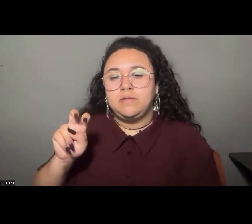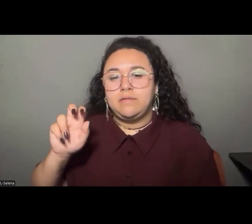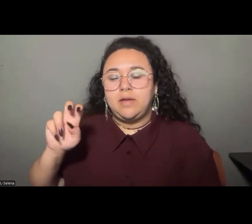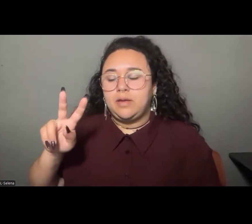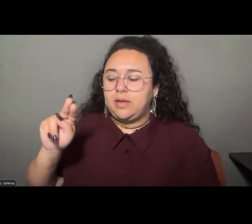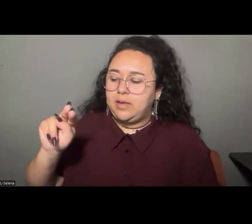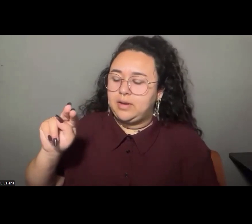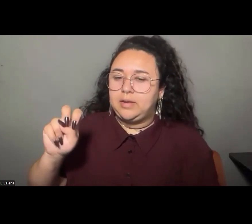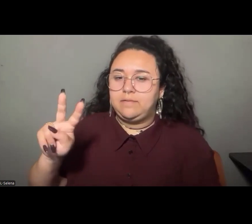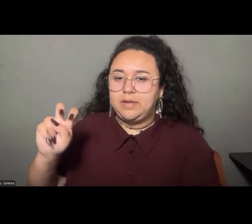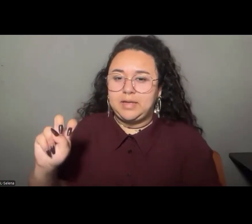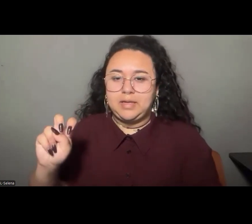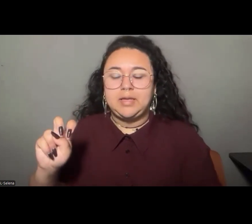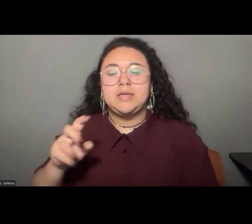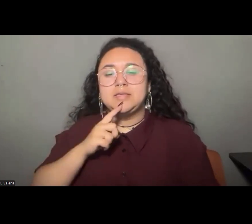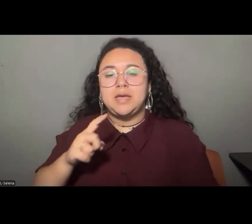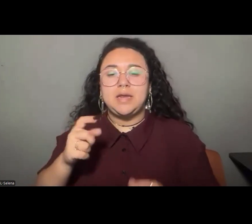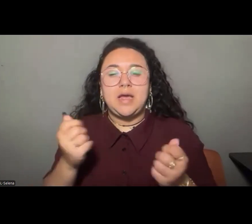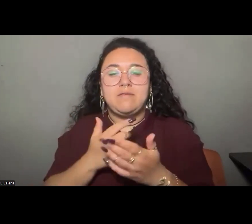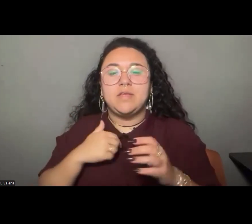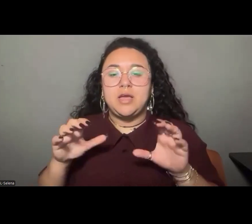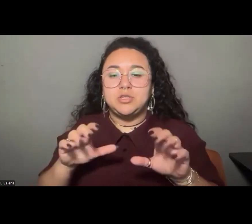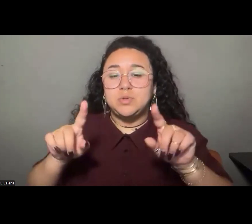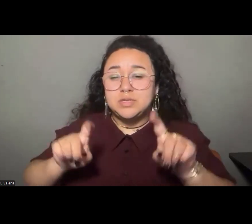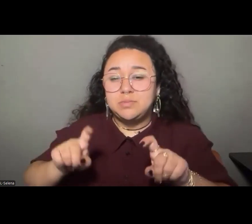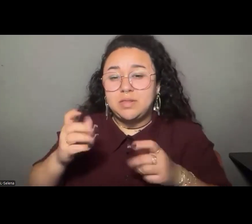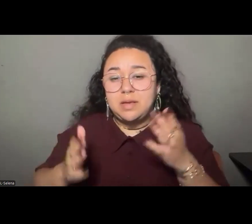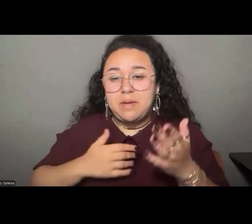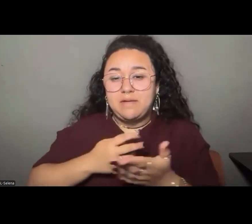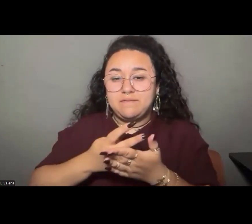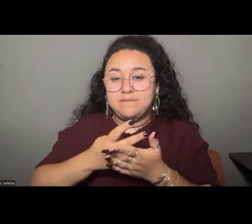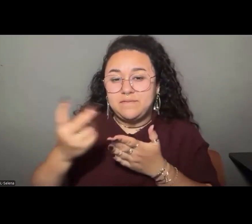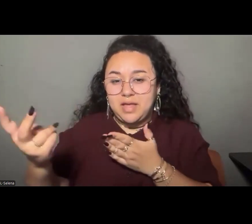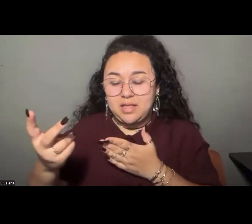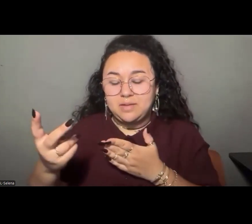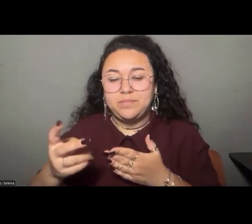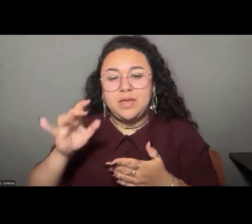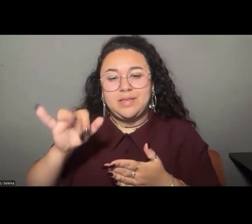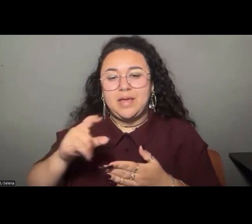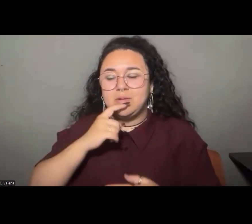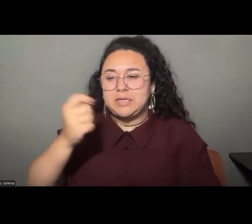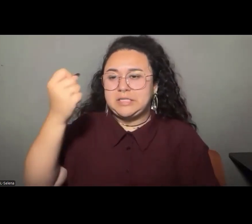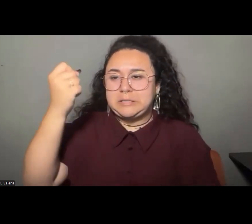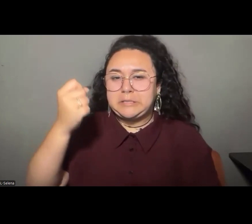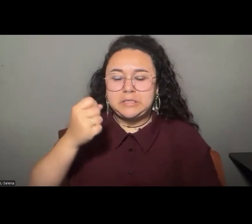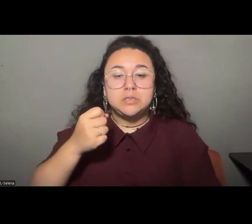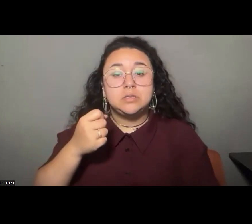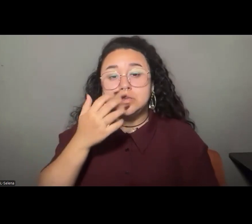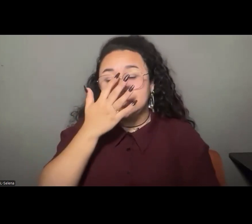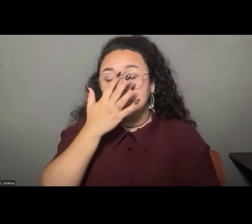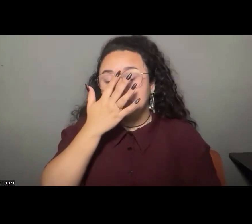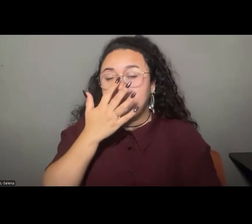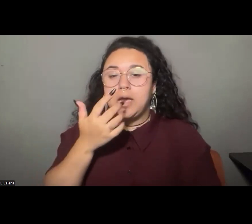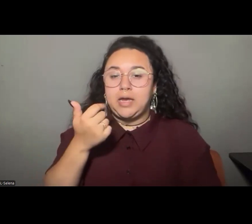fail." And that's a real fist in the eye of all these abled standards that we are forced to